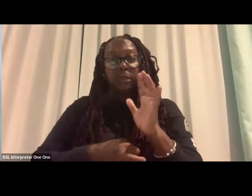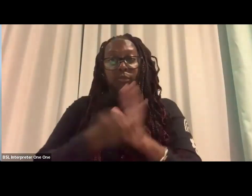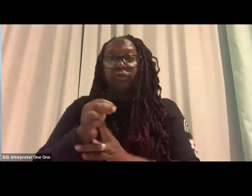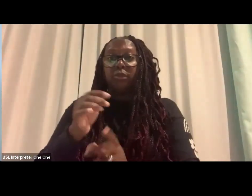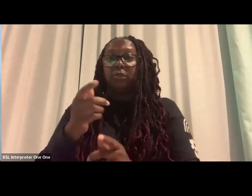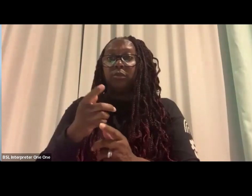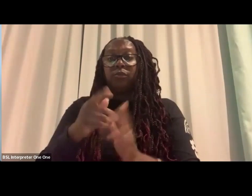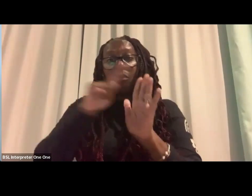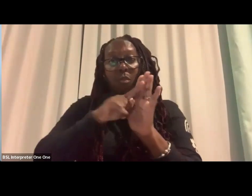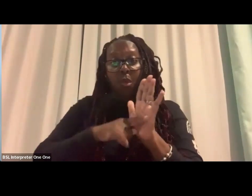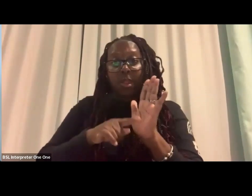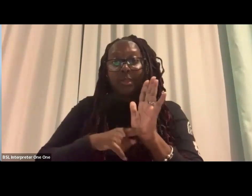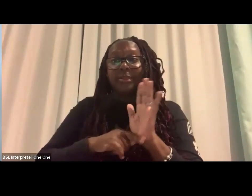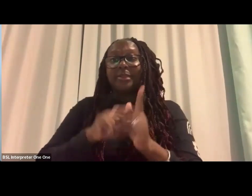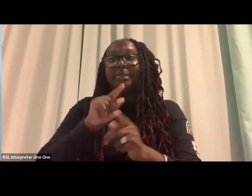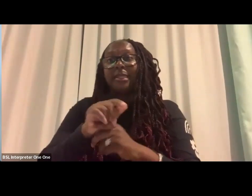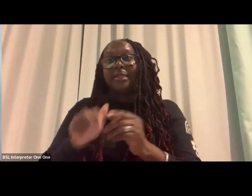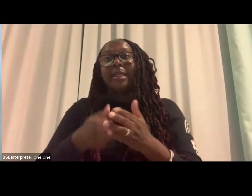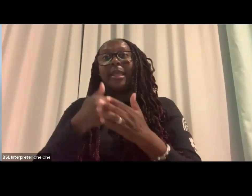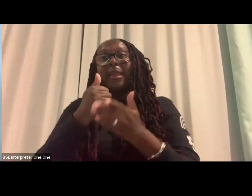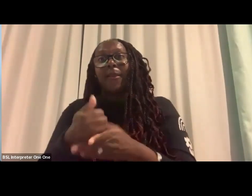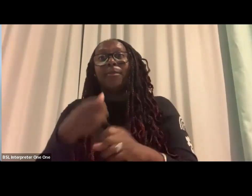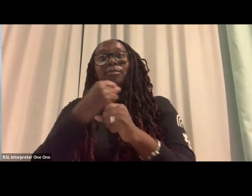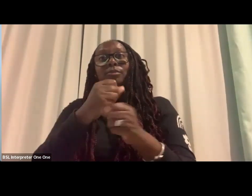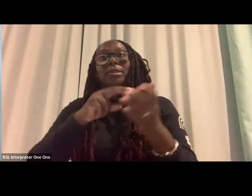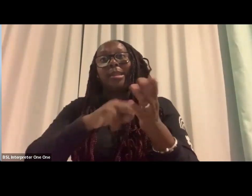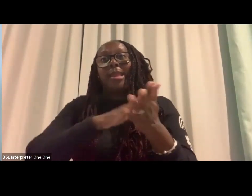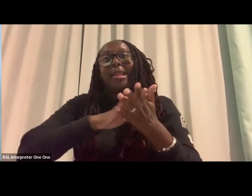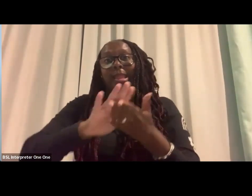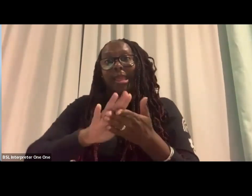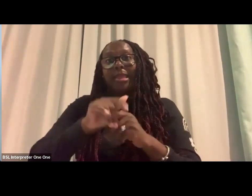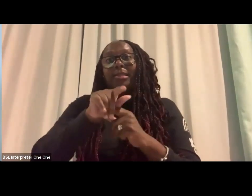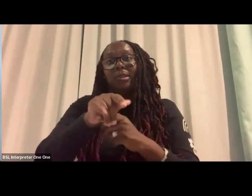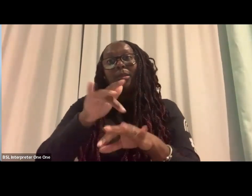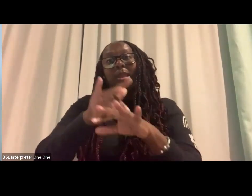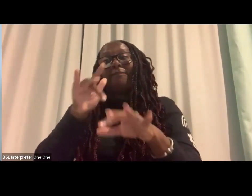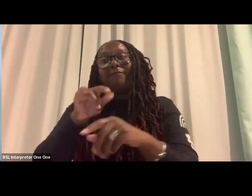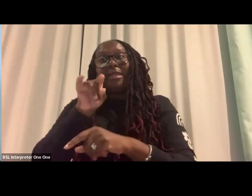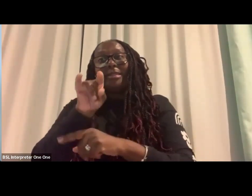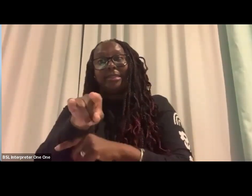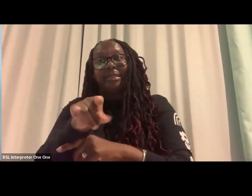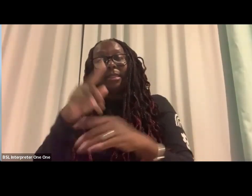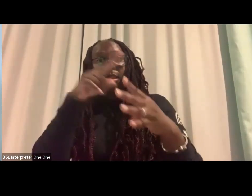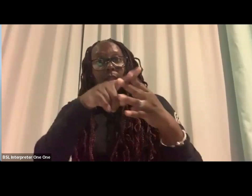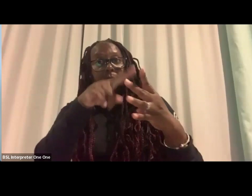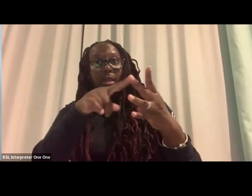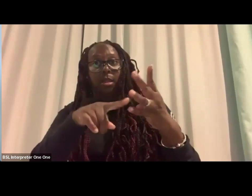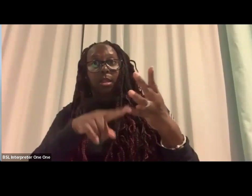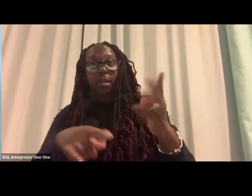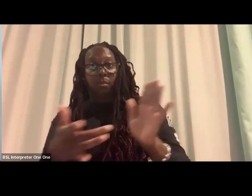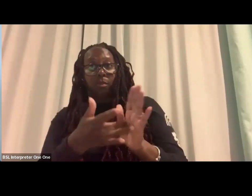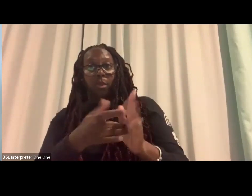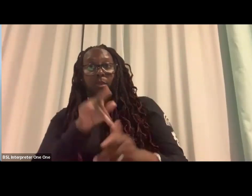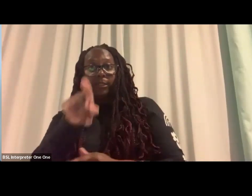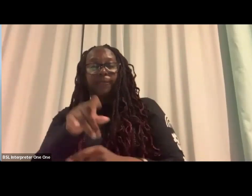and projects that enhance GNH and reject those negatively affecting its key determinants. So the